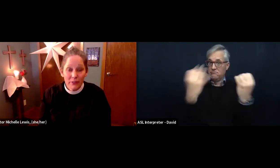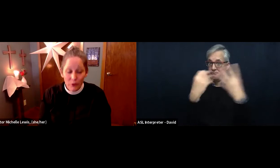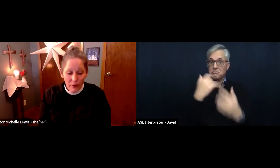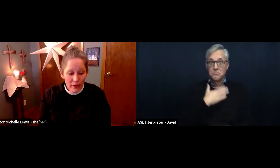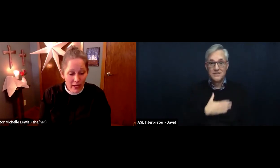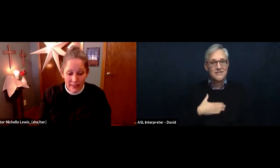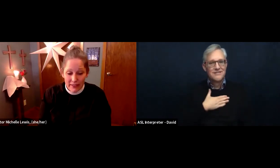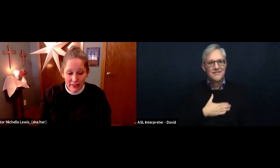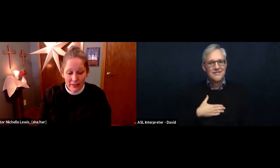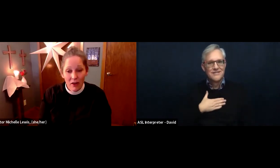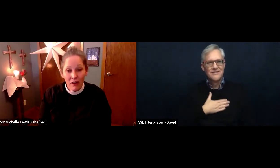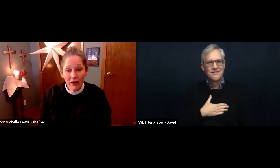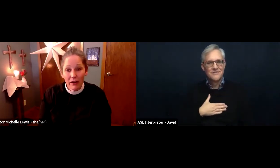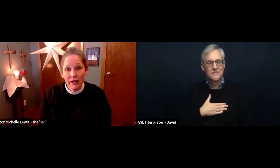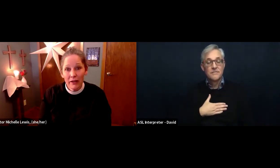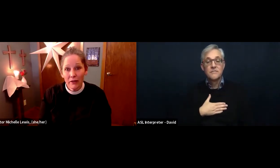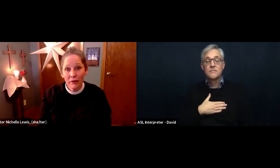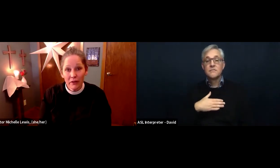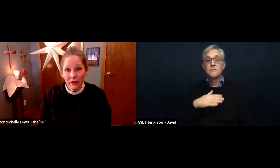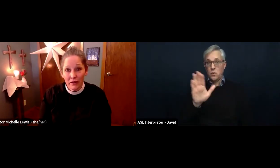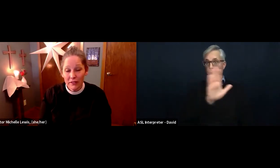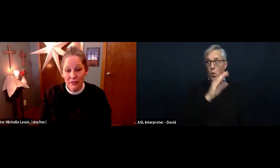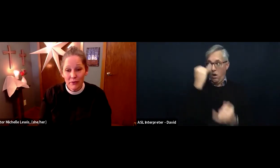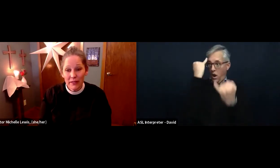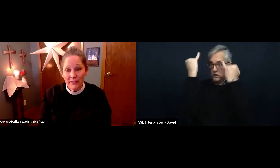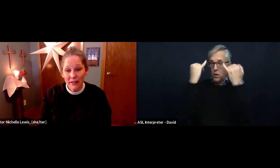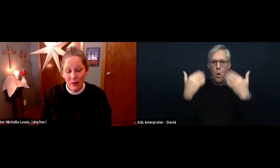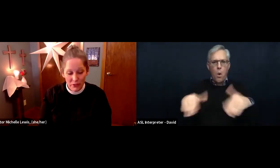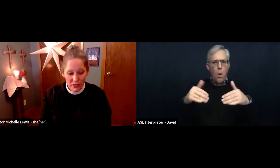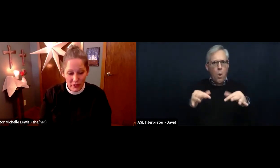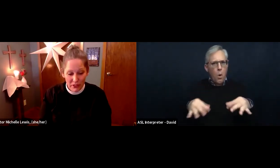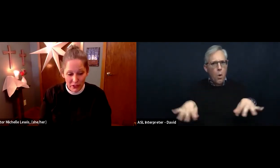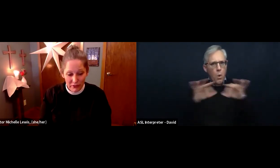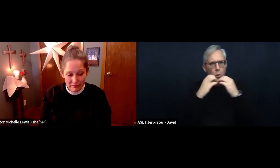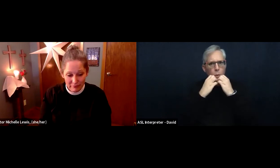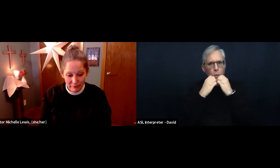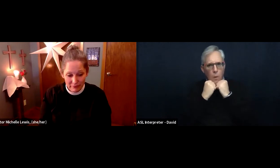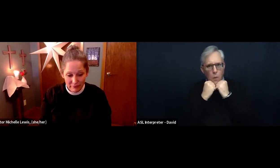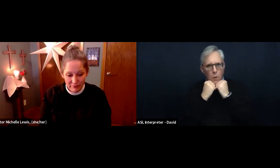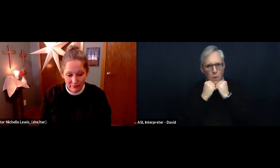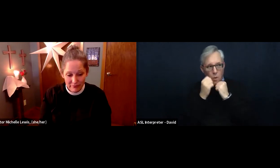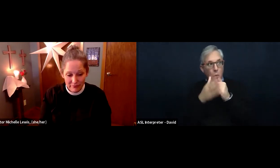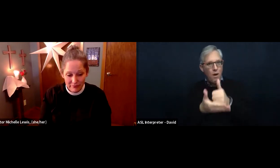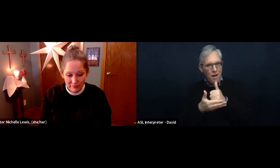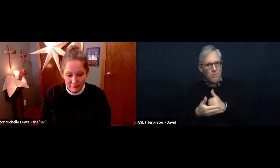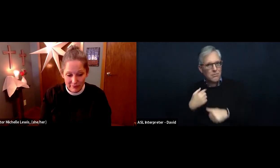Because your ideas are critical to us accomplishing our mission,